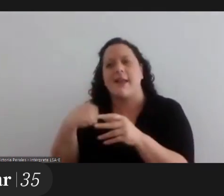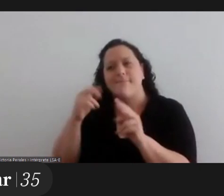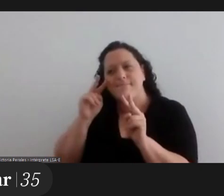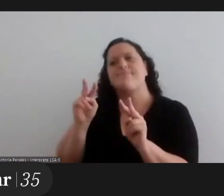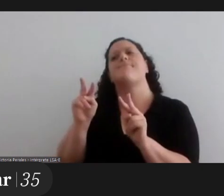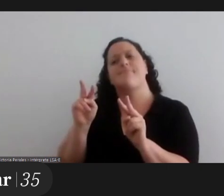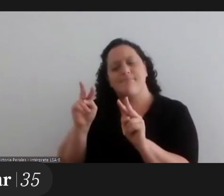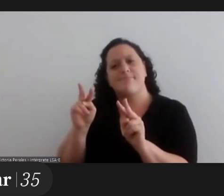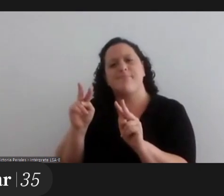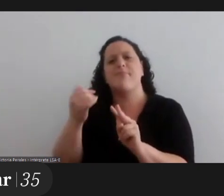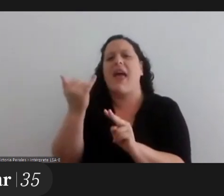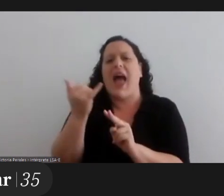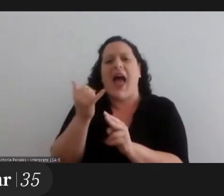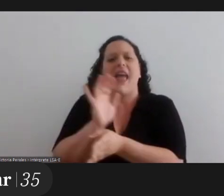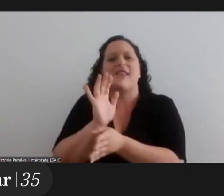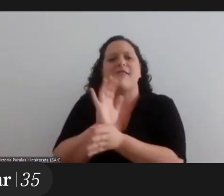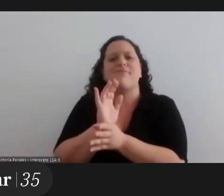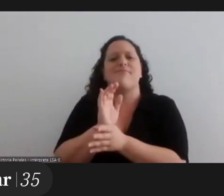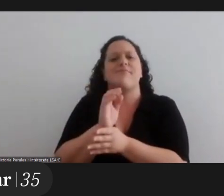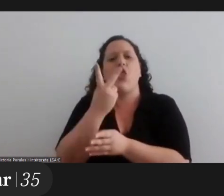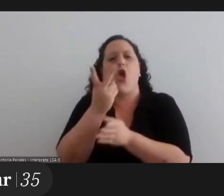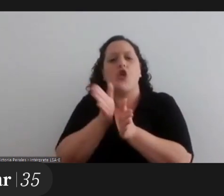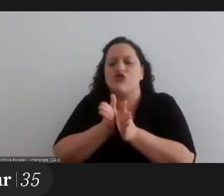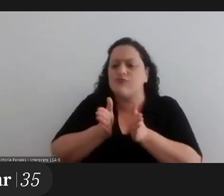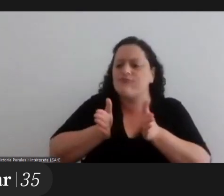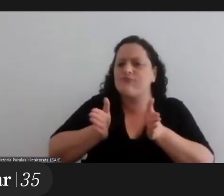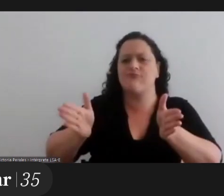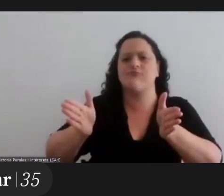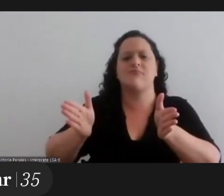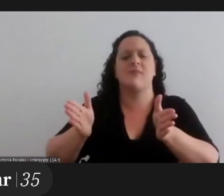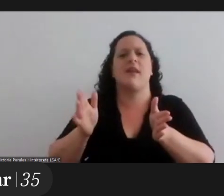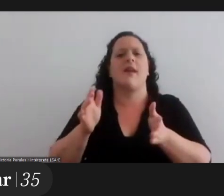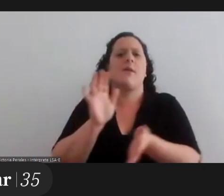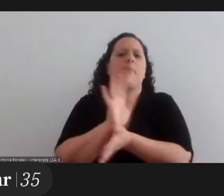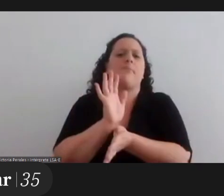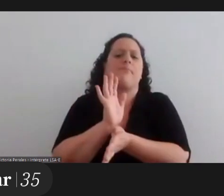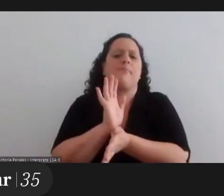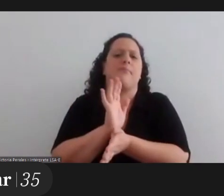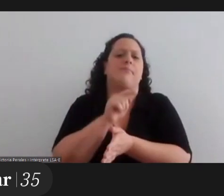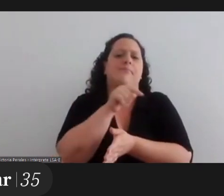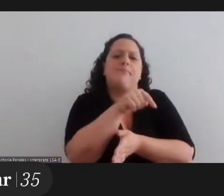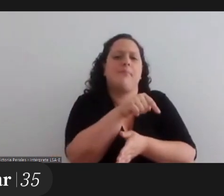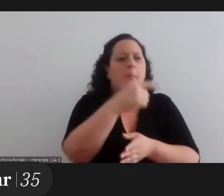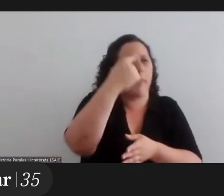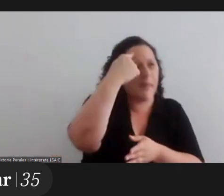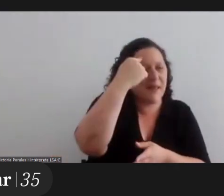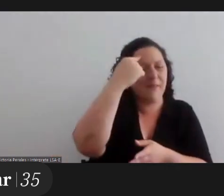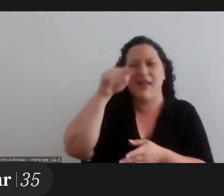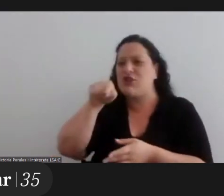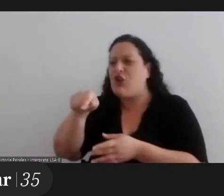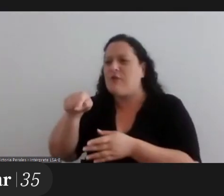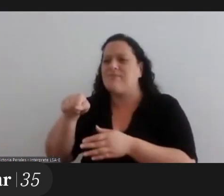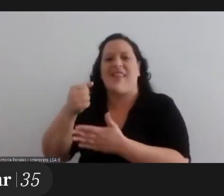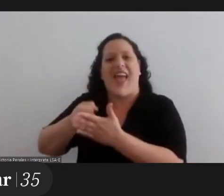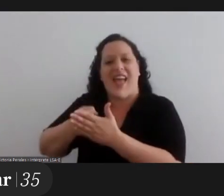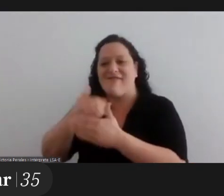to highlight the dichotomy or the binarism of of that on the one